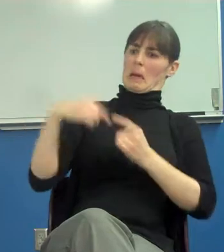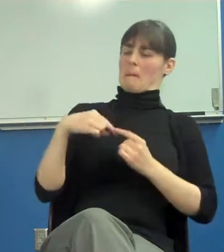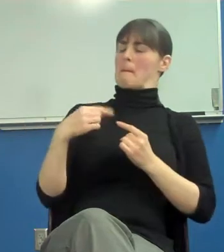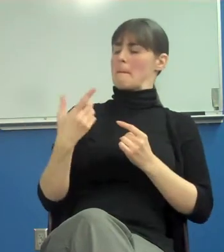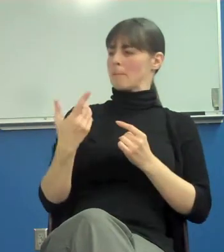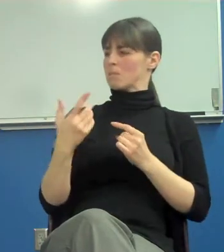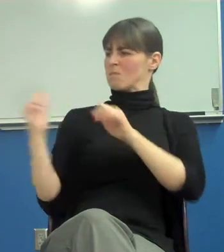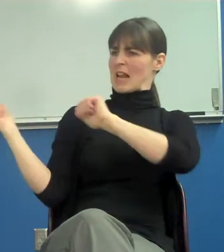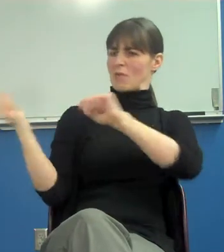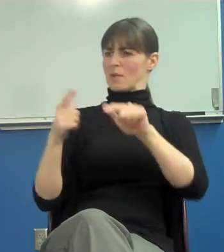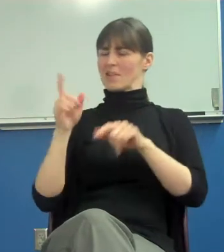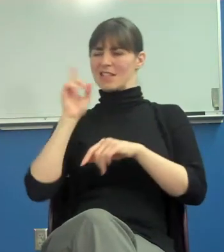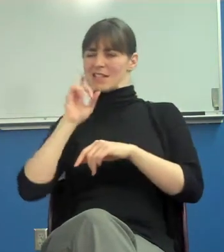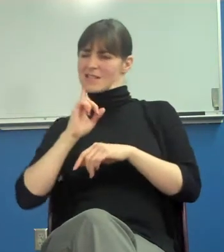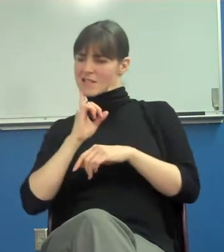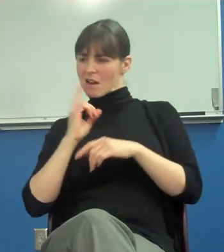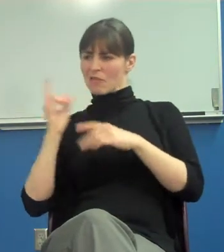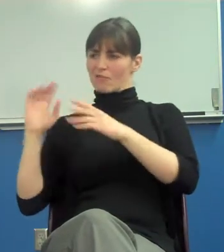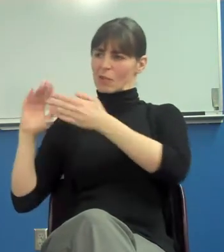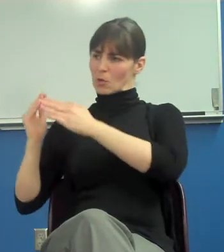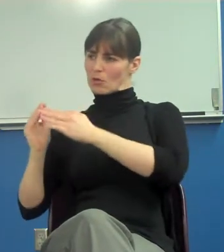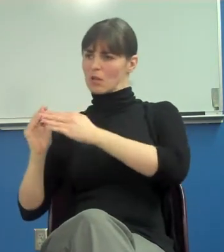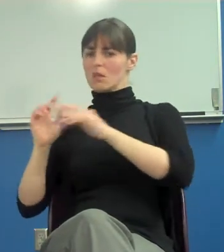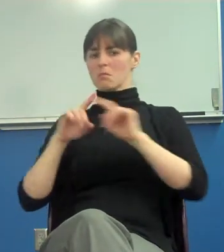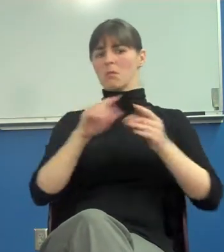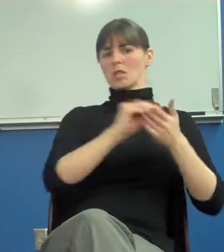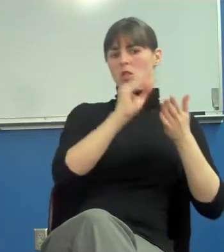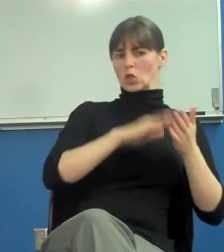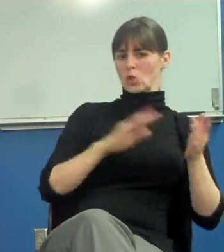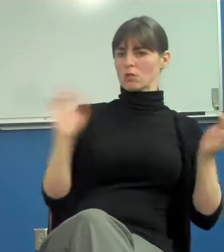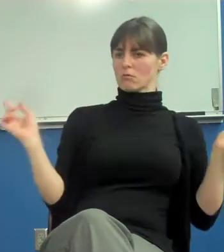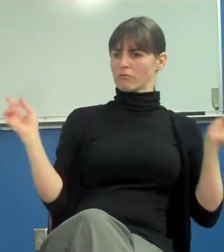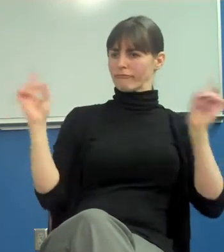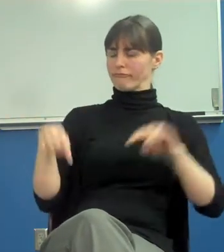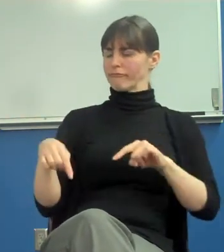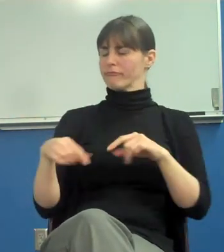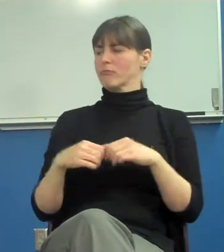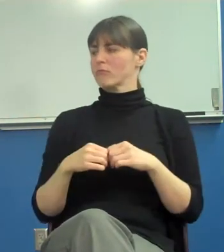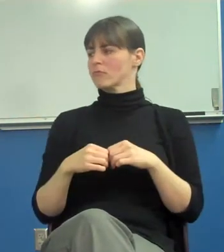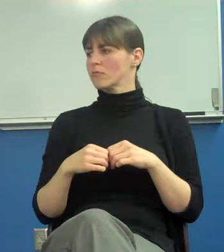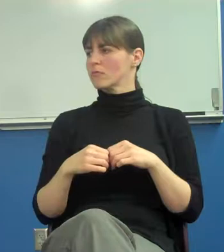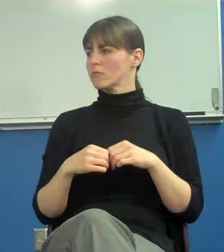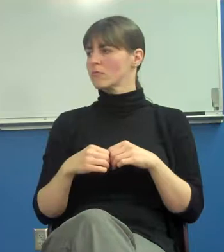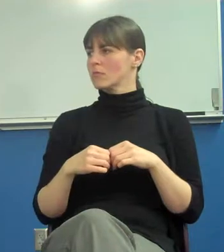not just deaf community. We need students here too.